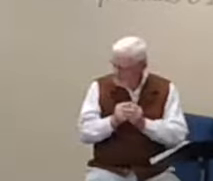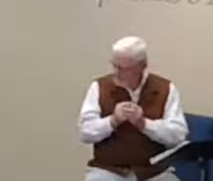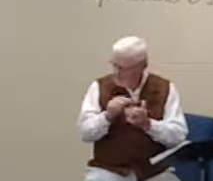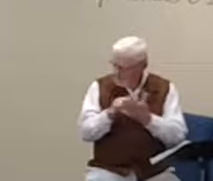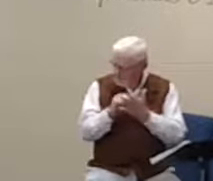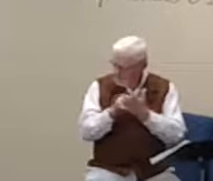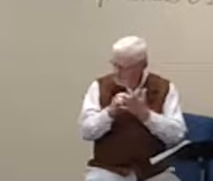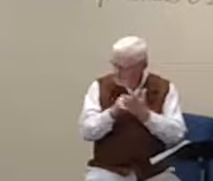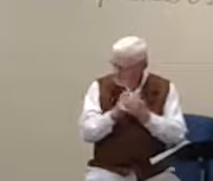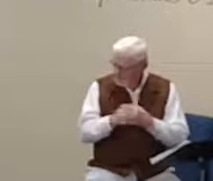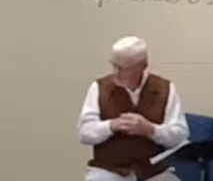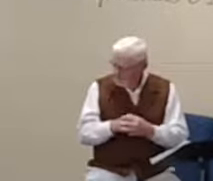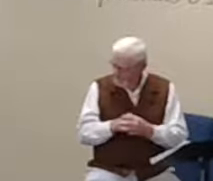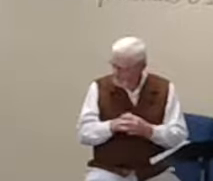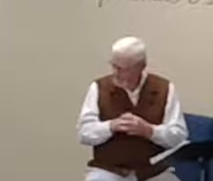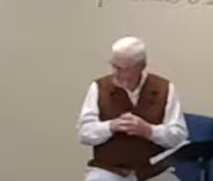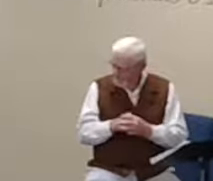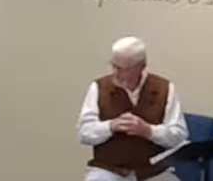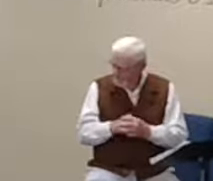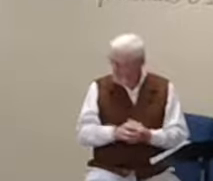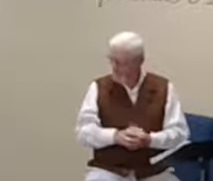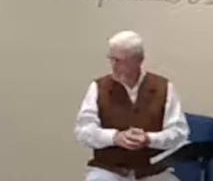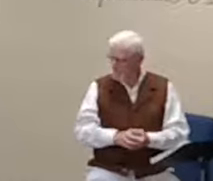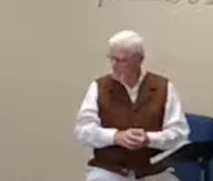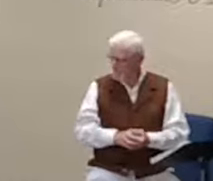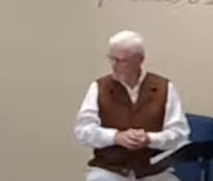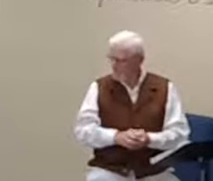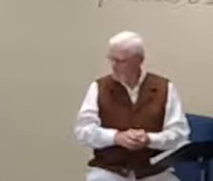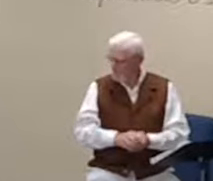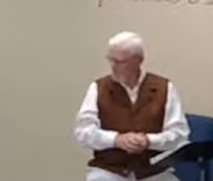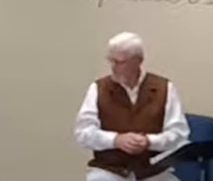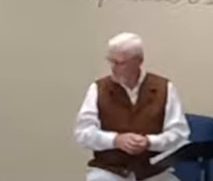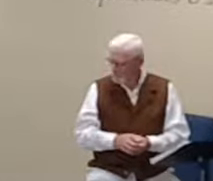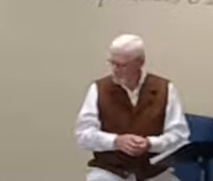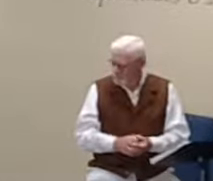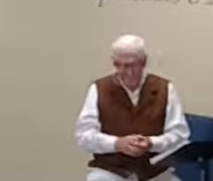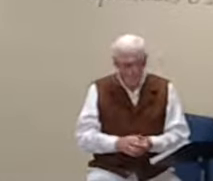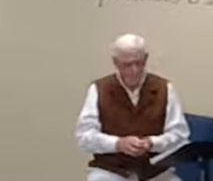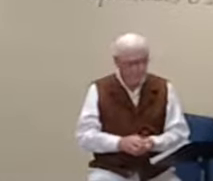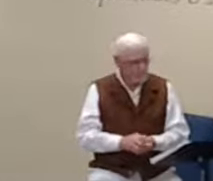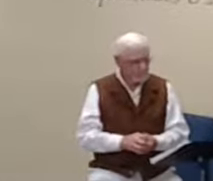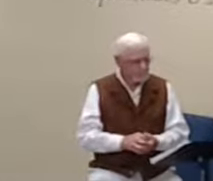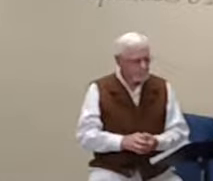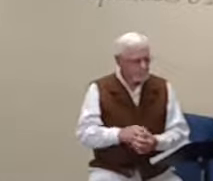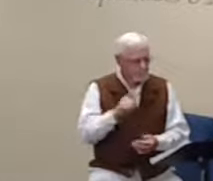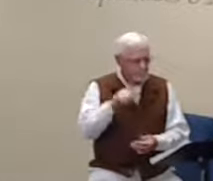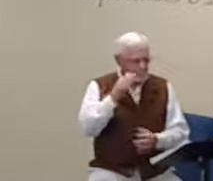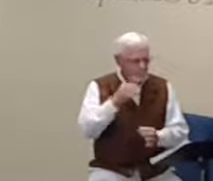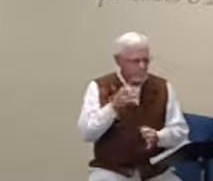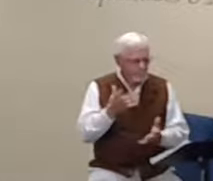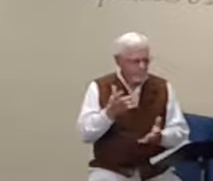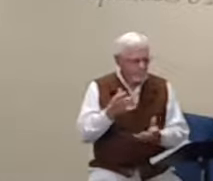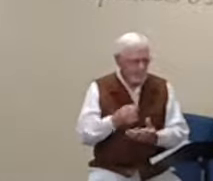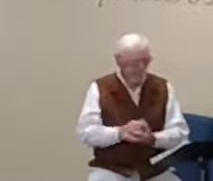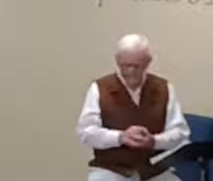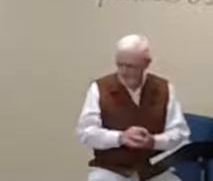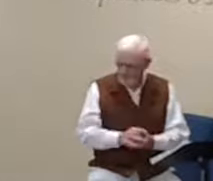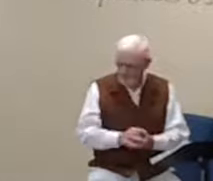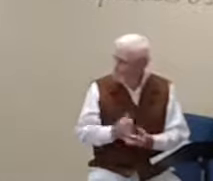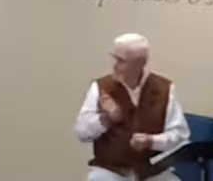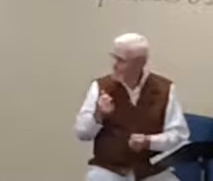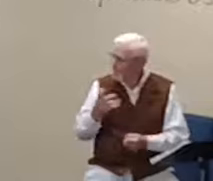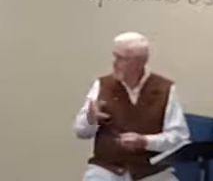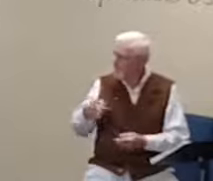knocking and lists. So we have to make that determination. Is there anything I